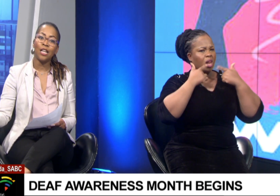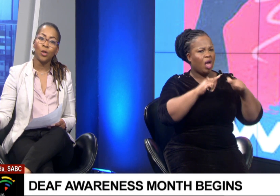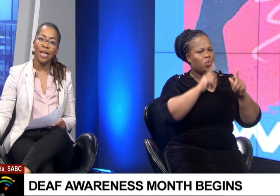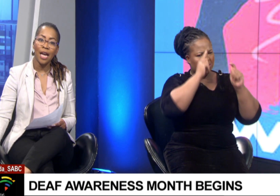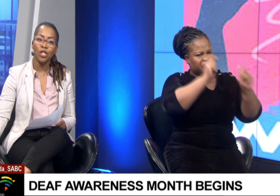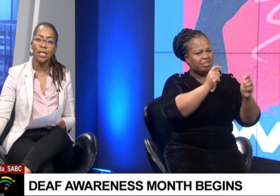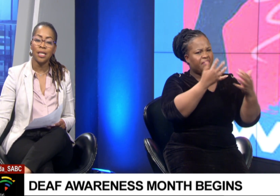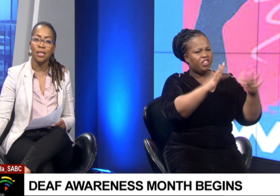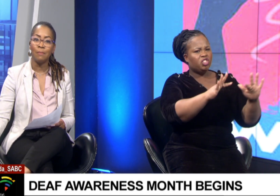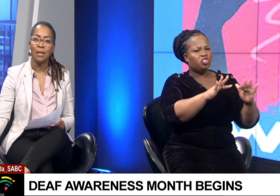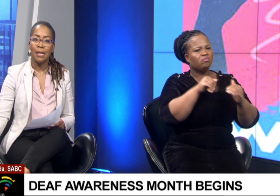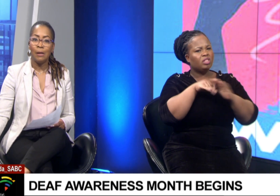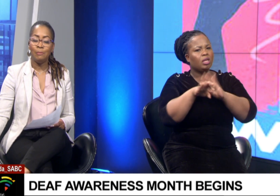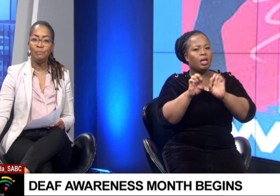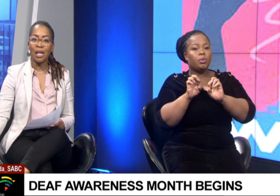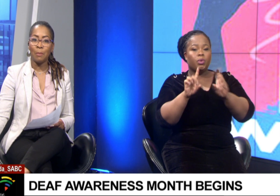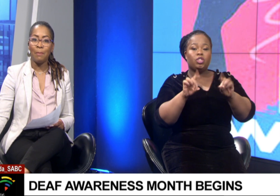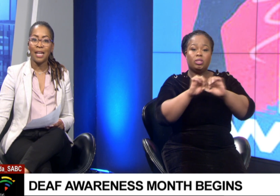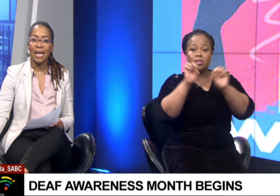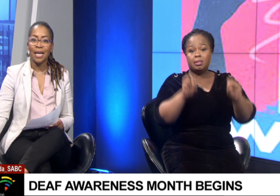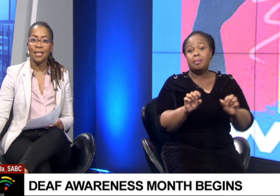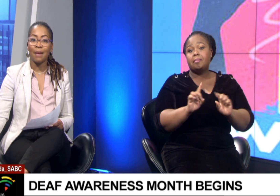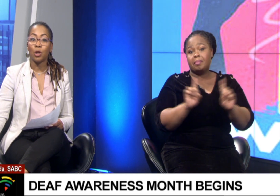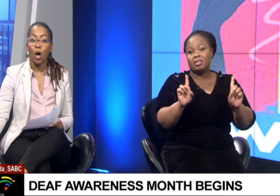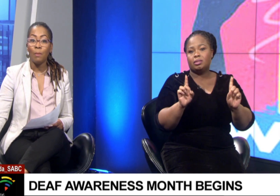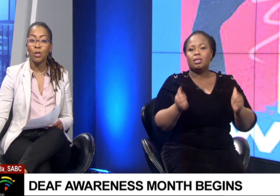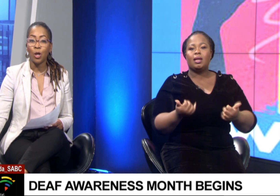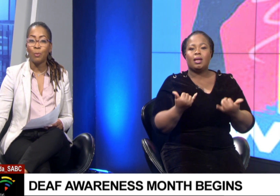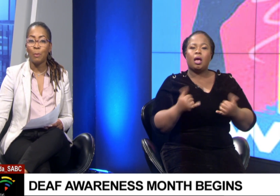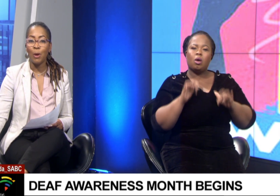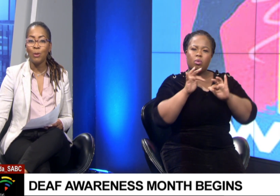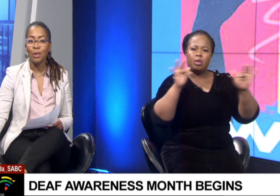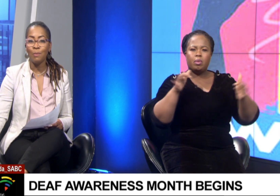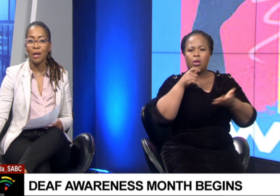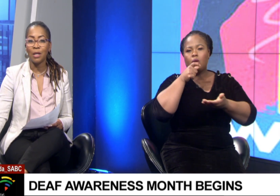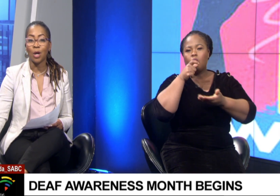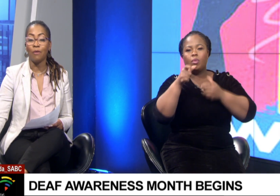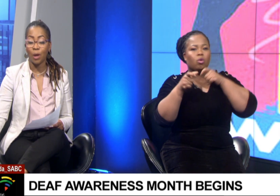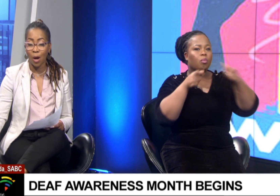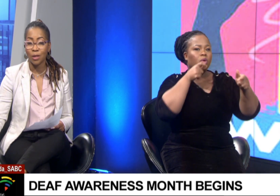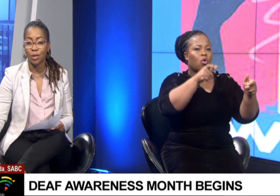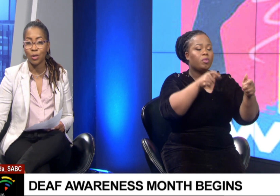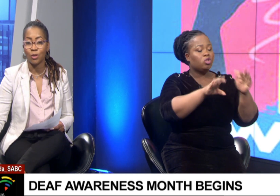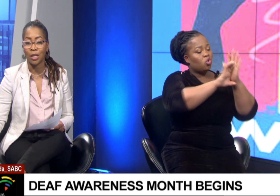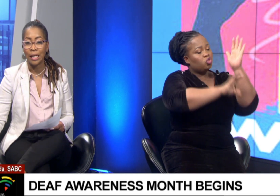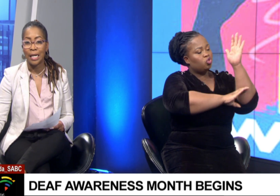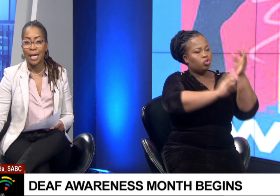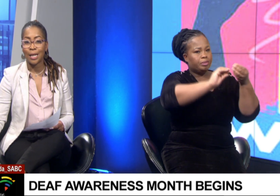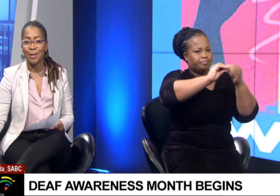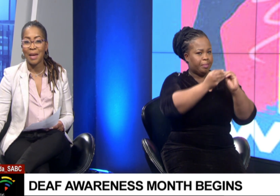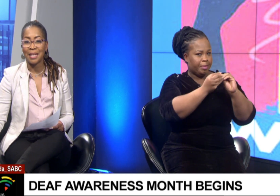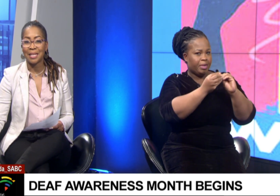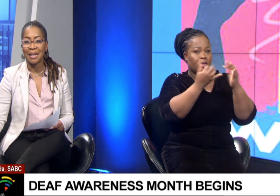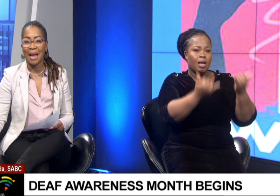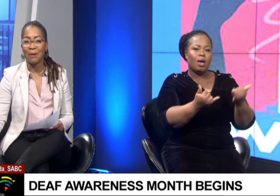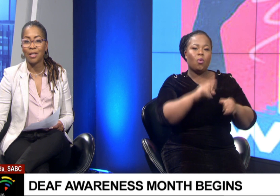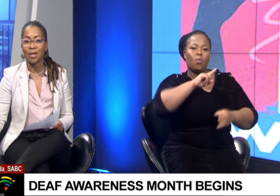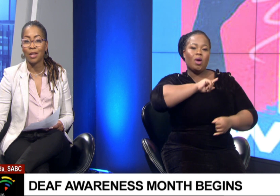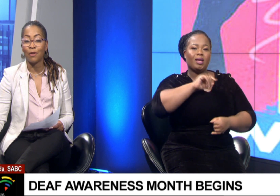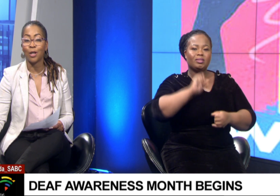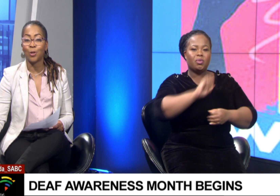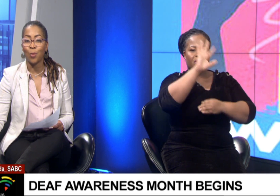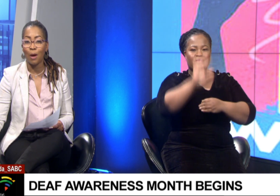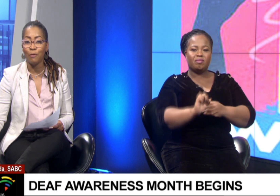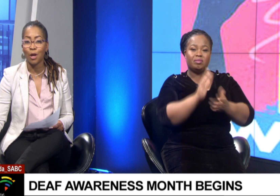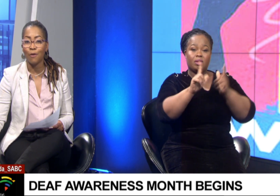in the education system. Now, the public has had time to comment on a proposed amendment of the Constitution to make sign language